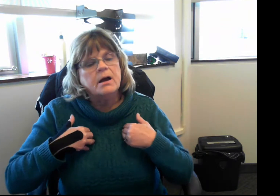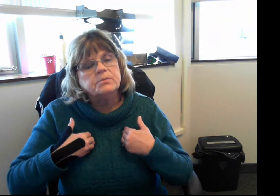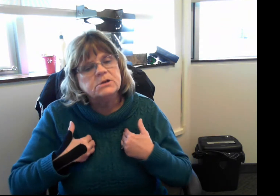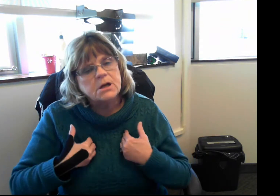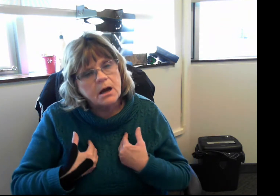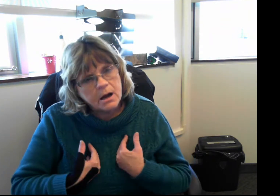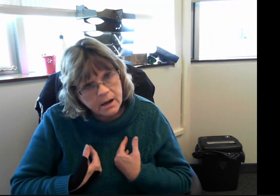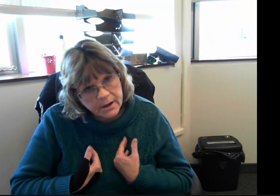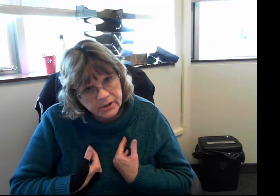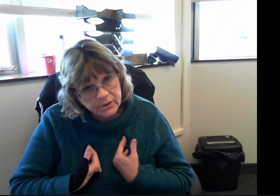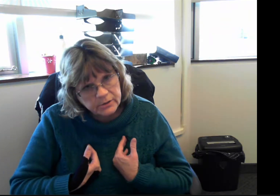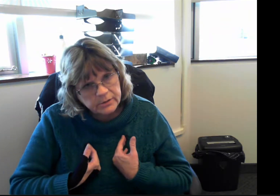I'm tired.